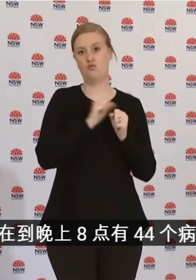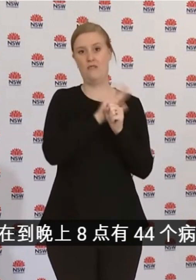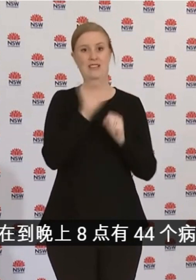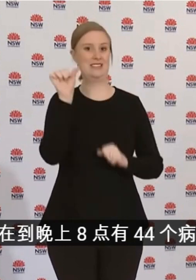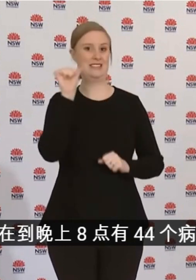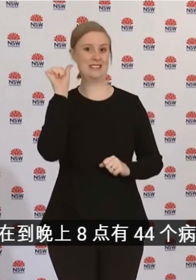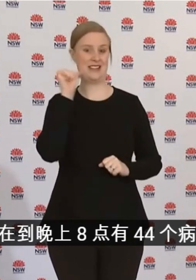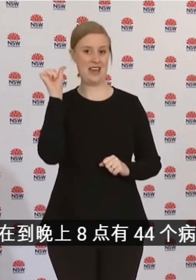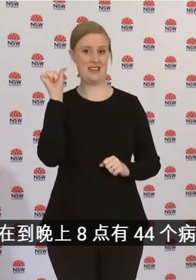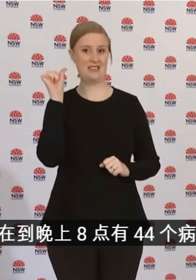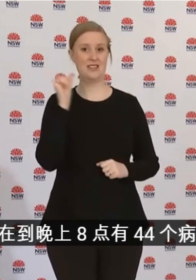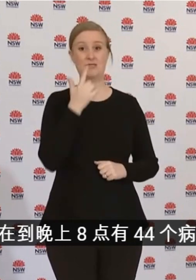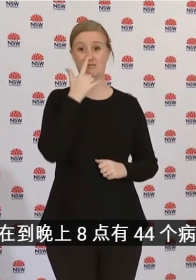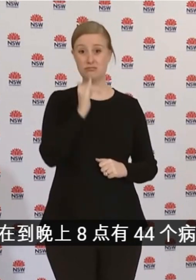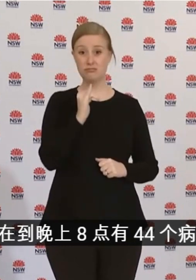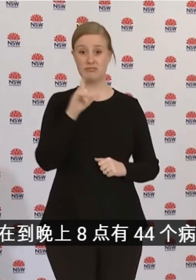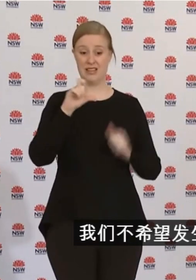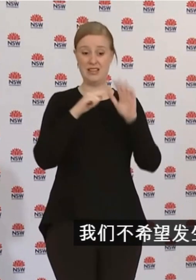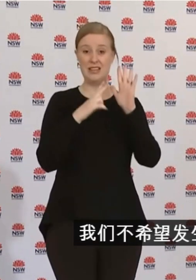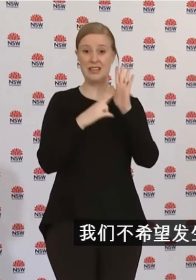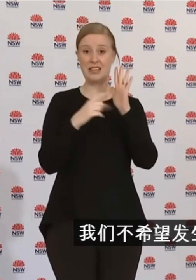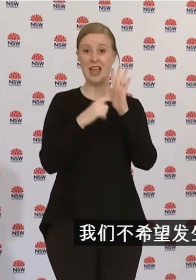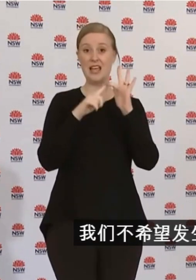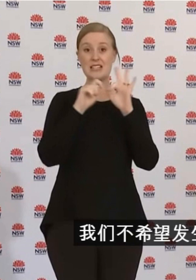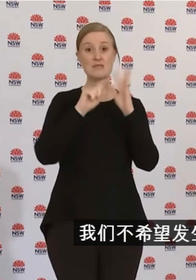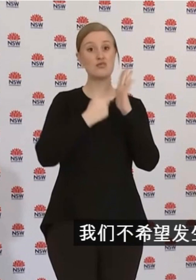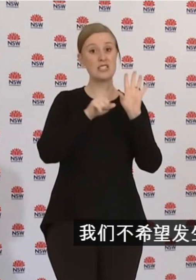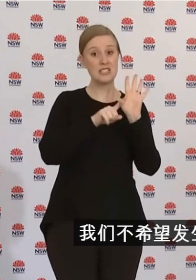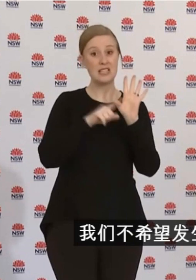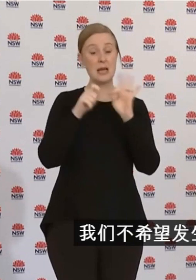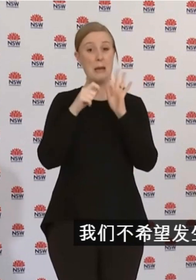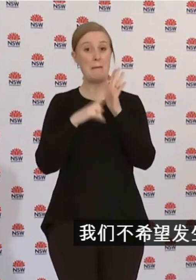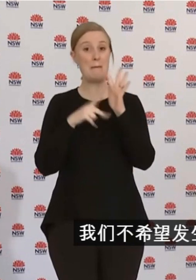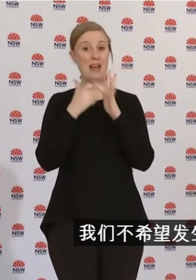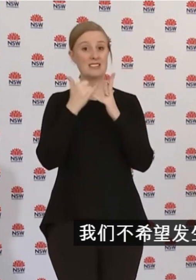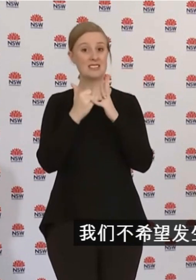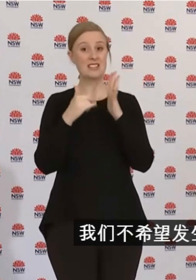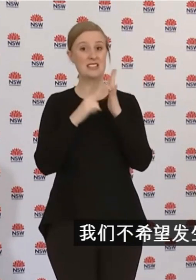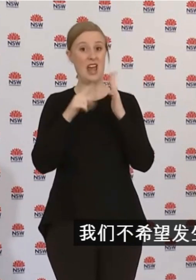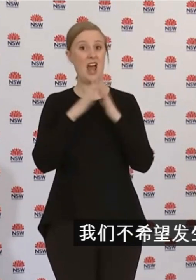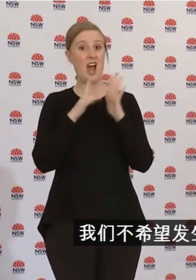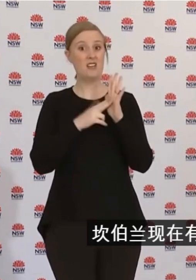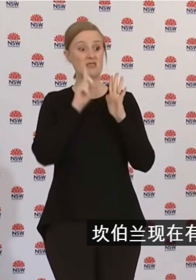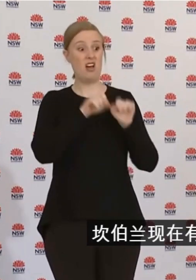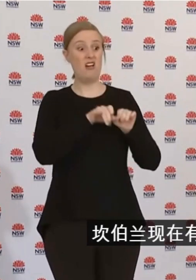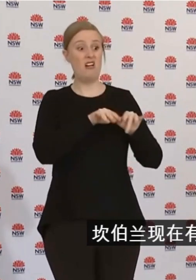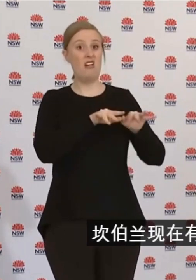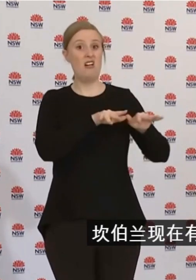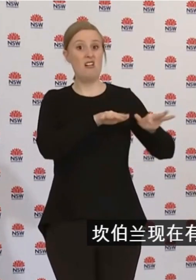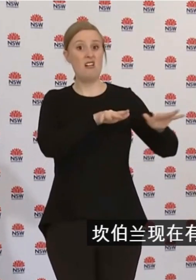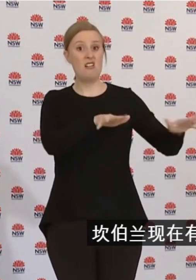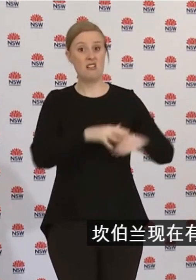unfortunately Canterbury Bankstown is the unhappy winner of this race that we don't want to happen.